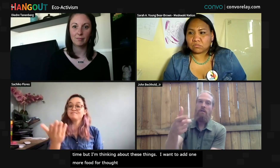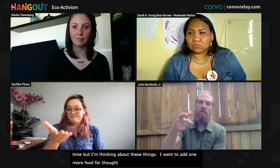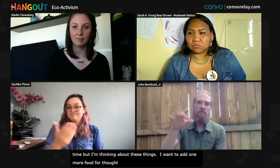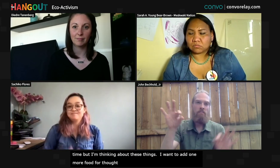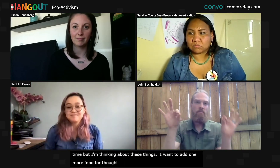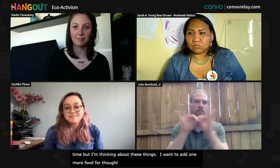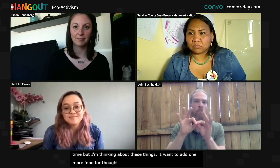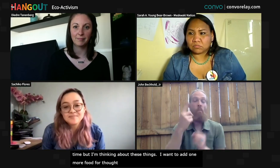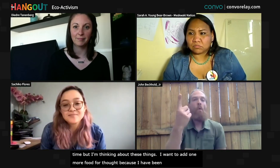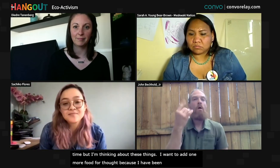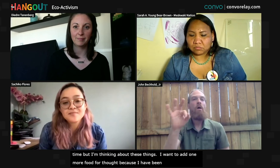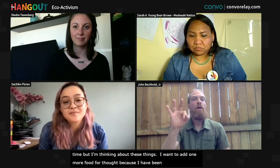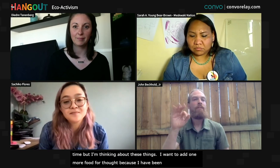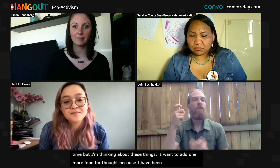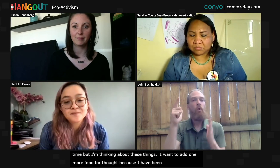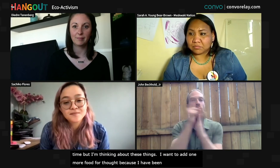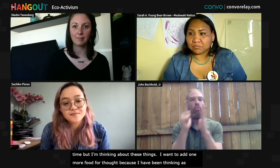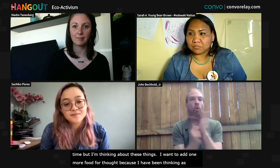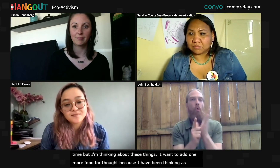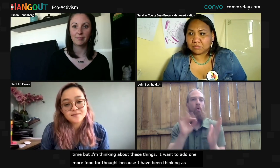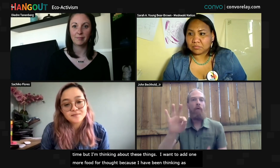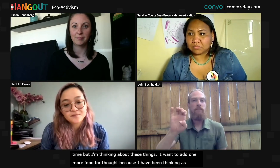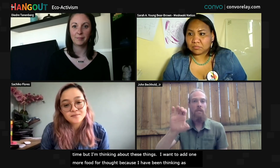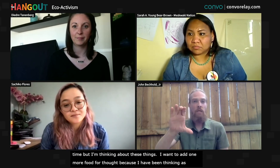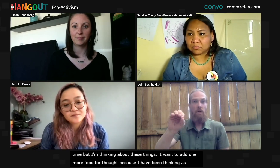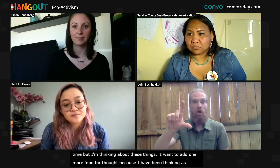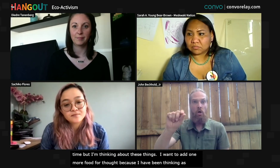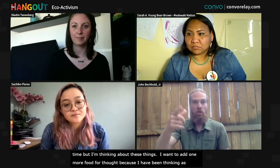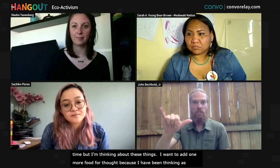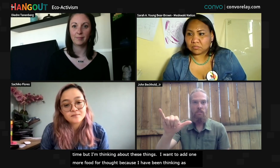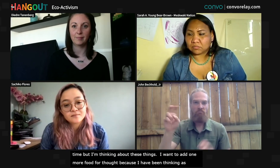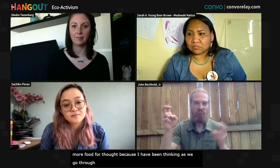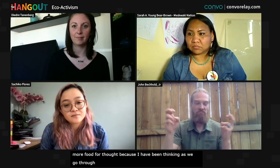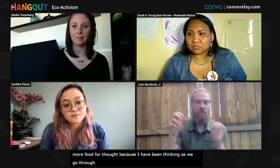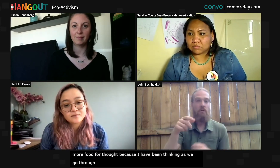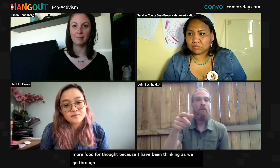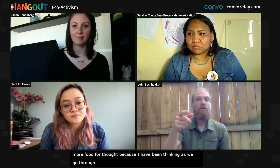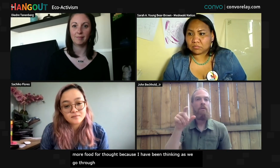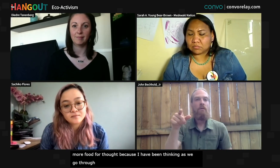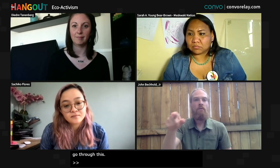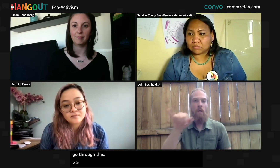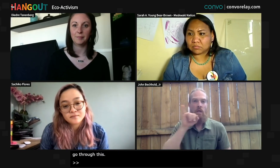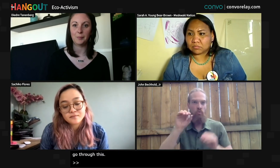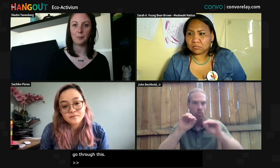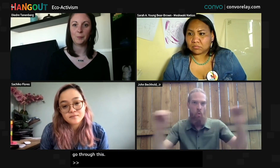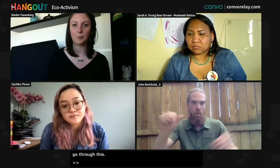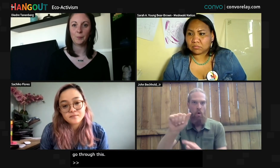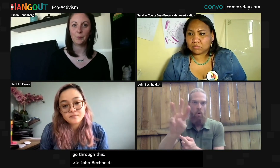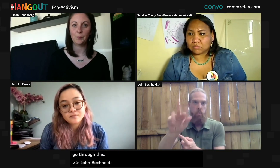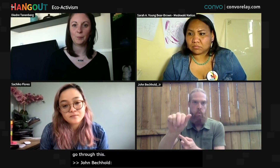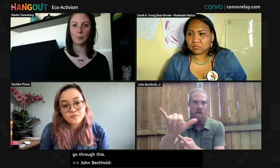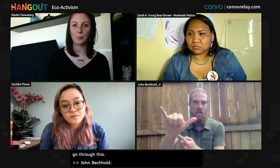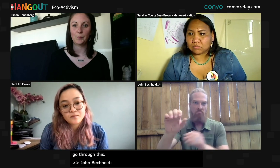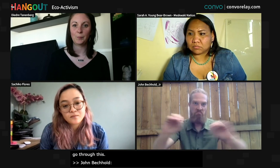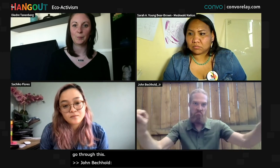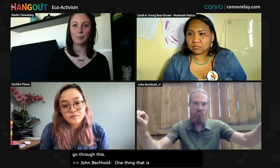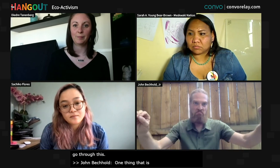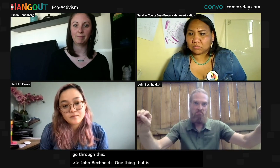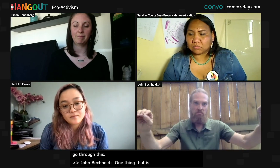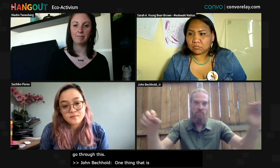Yeah, I definitely want to add one thing that I think is extremely important. It's the law of ecology. And so there's no